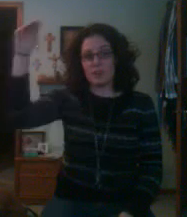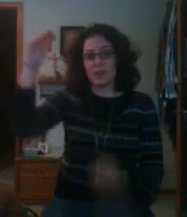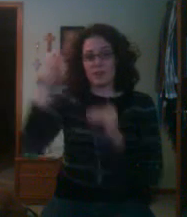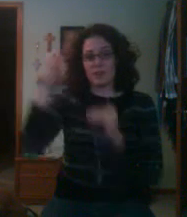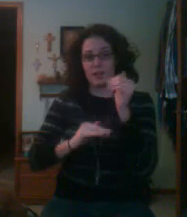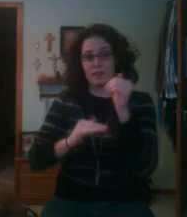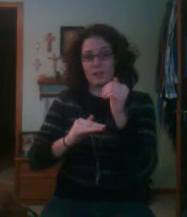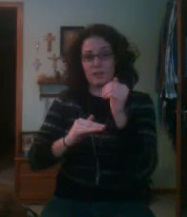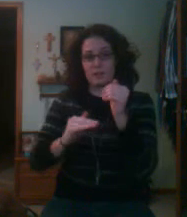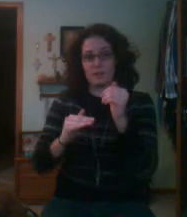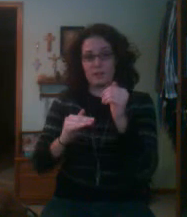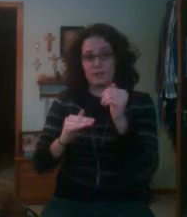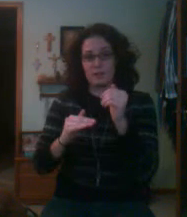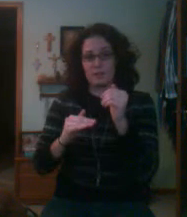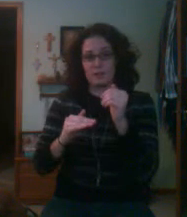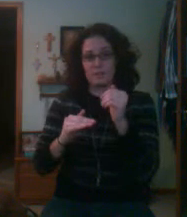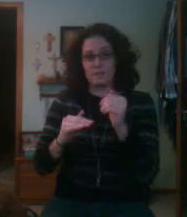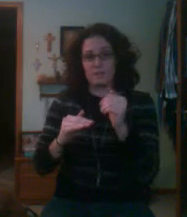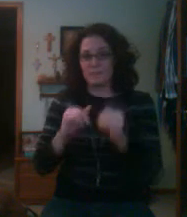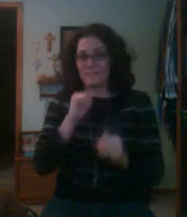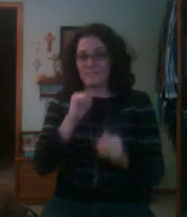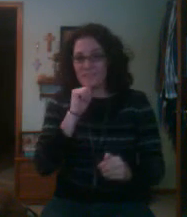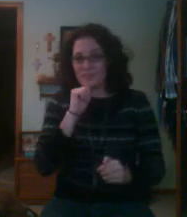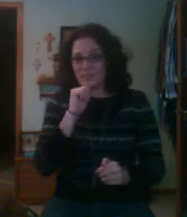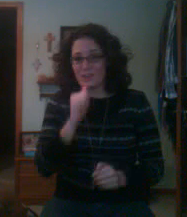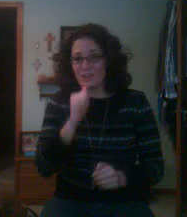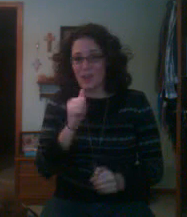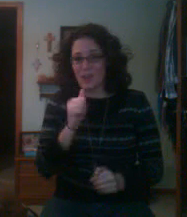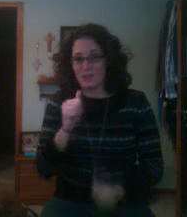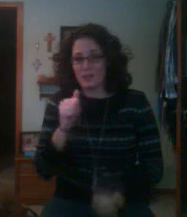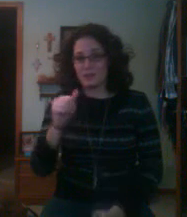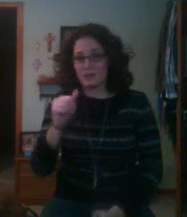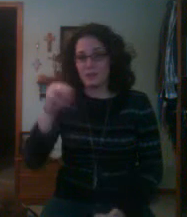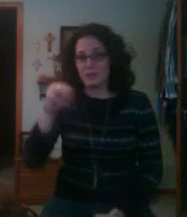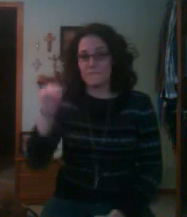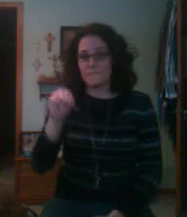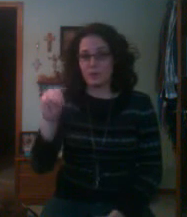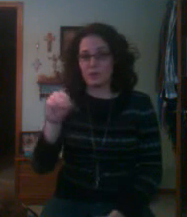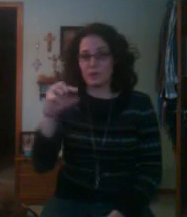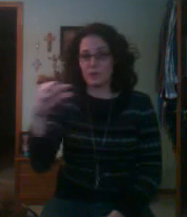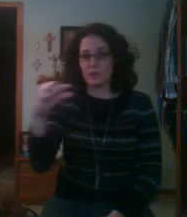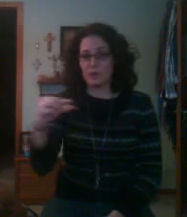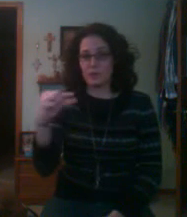prediction always has a form of if-then, whereas the hypothesis does not have that form.